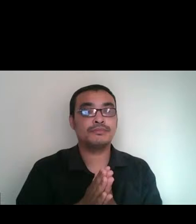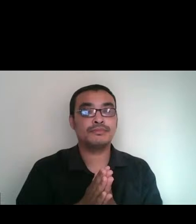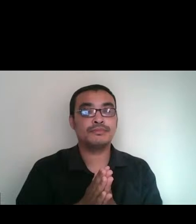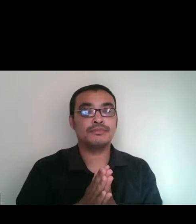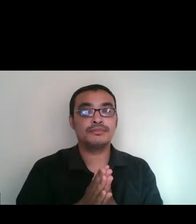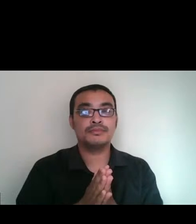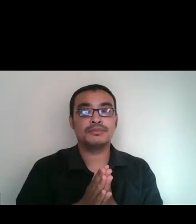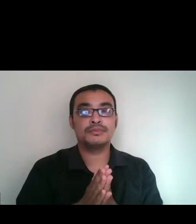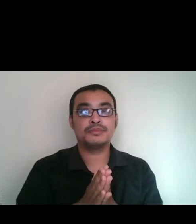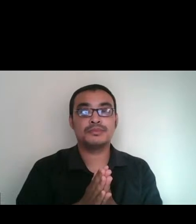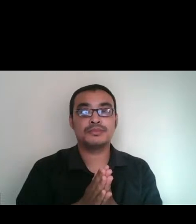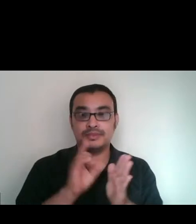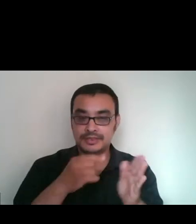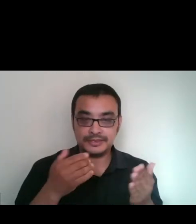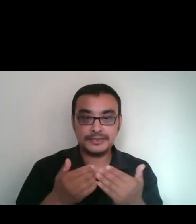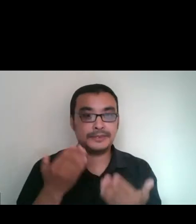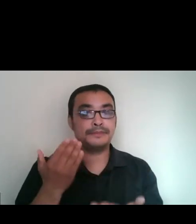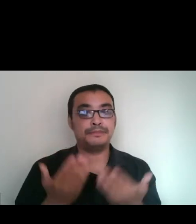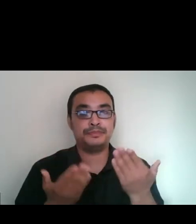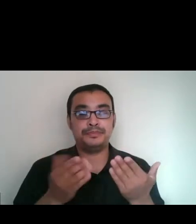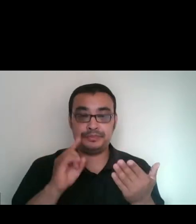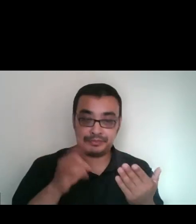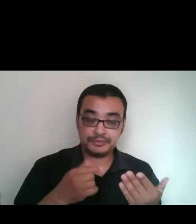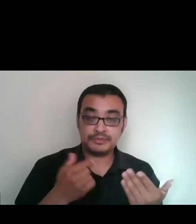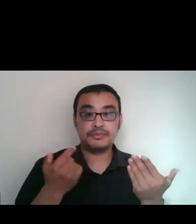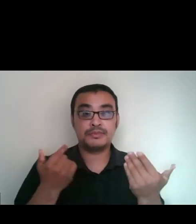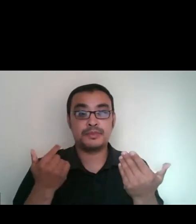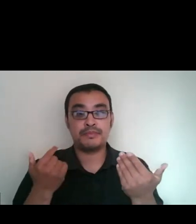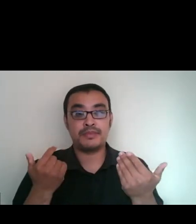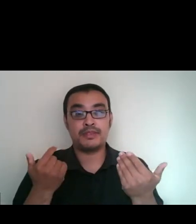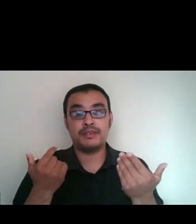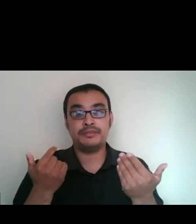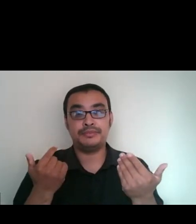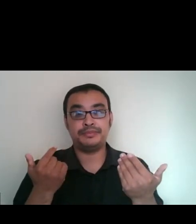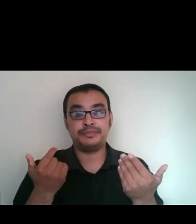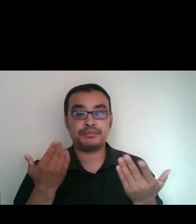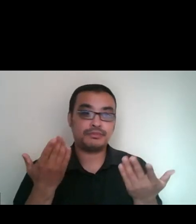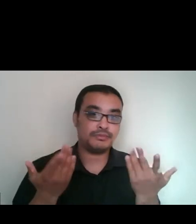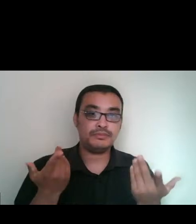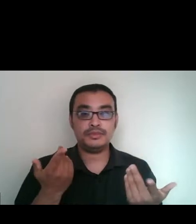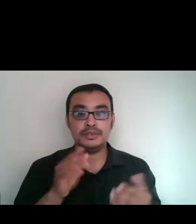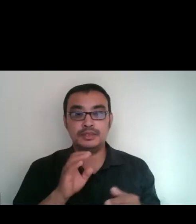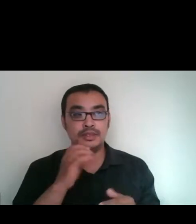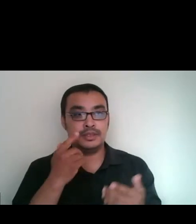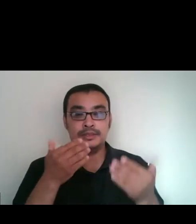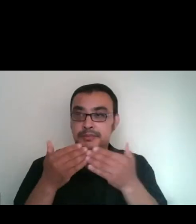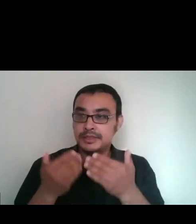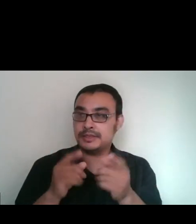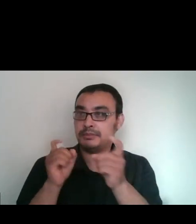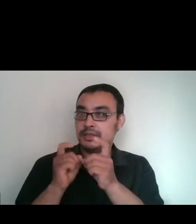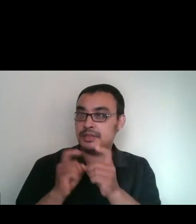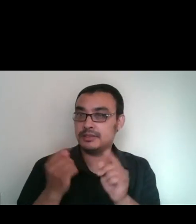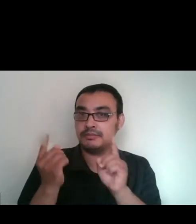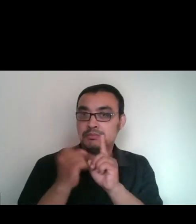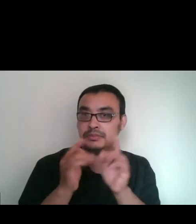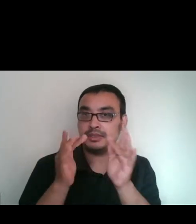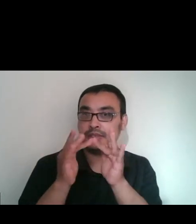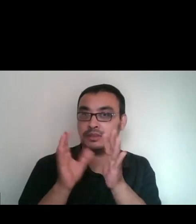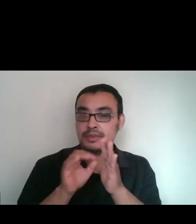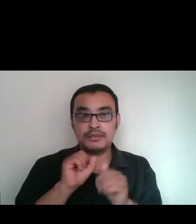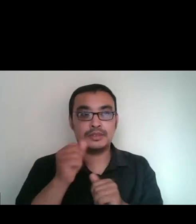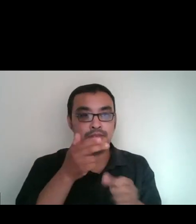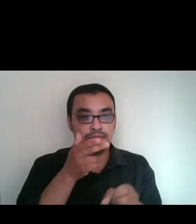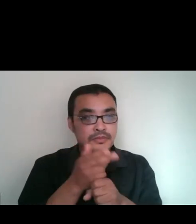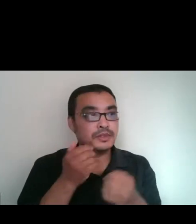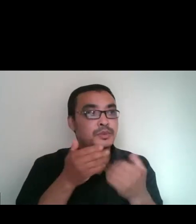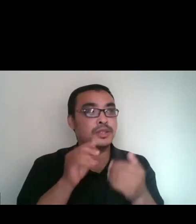Official part, let's say it is over. And if you would like, just in, I don't know, even we are meeting virtually, just open your videos